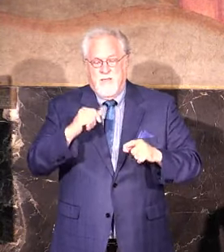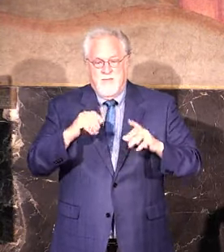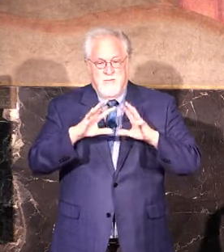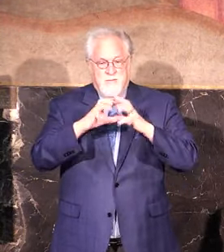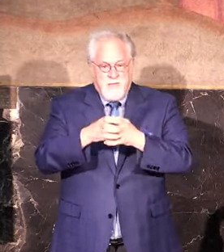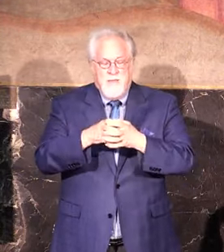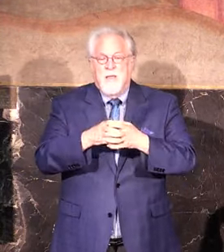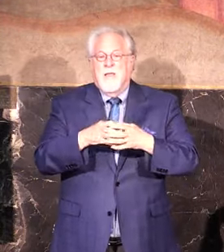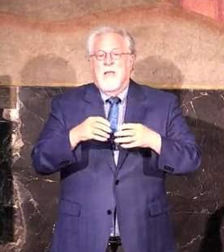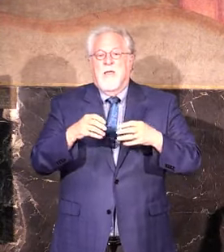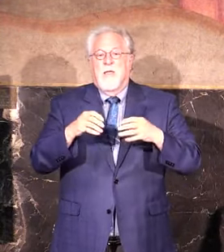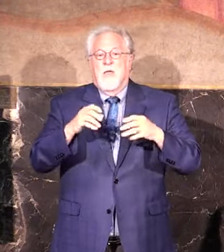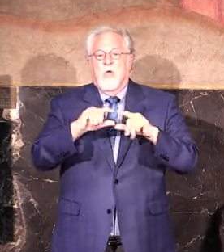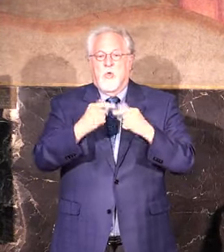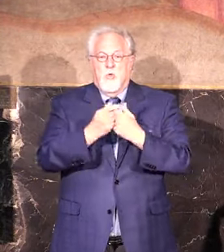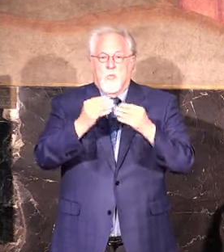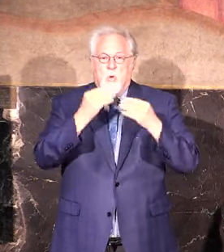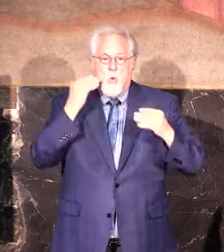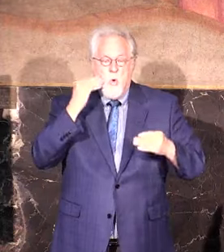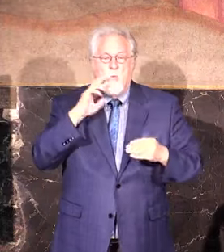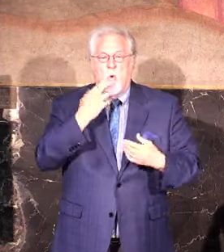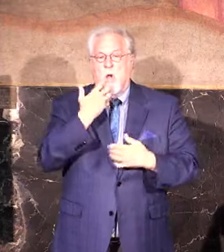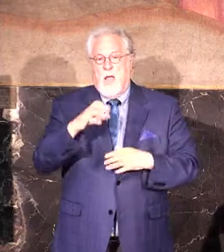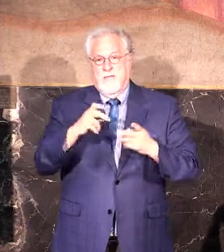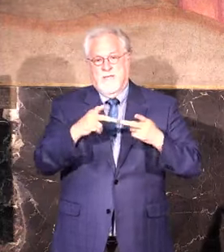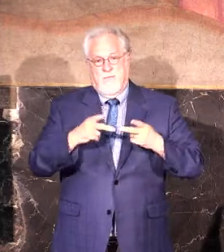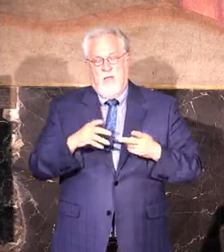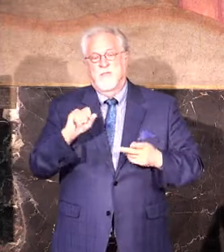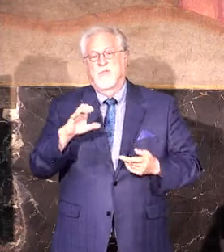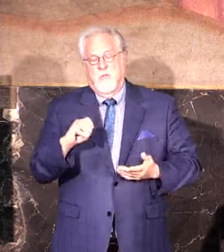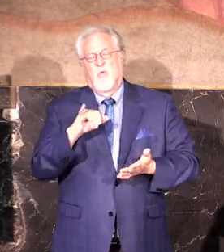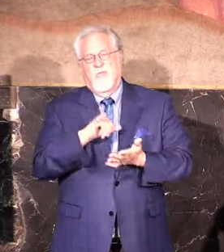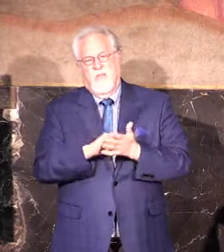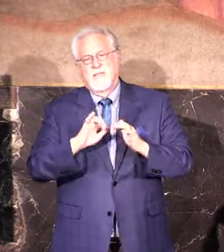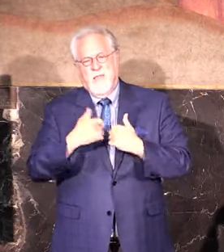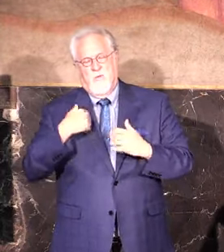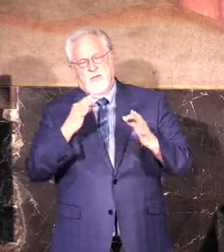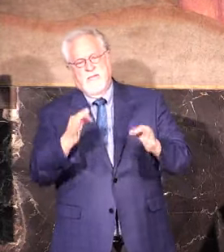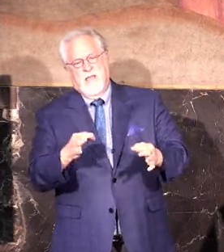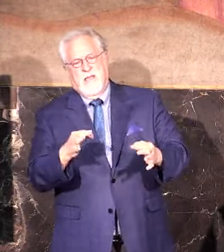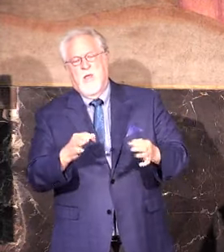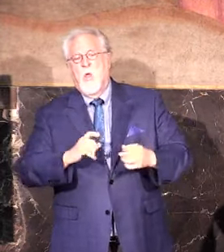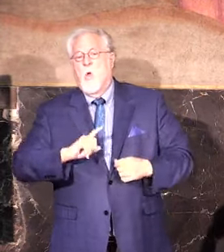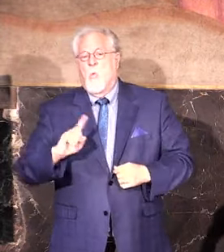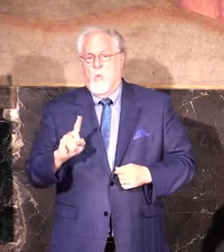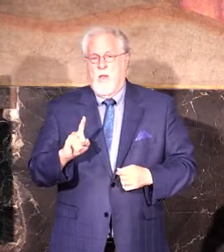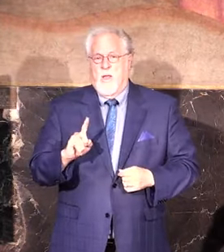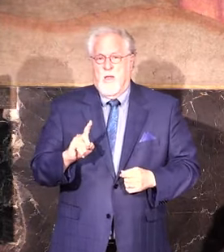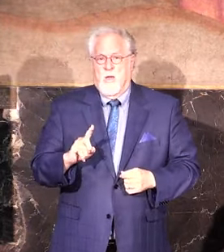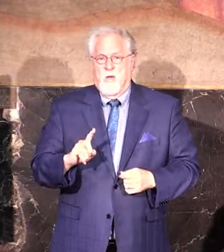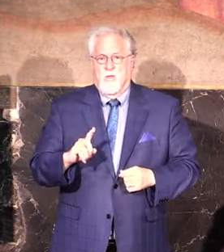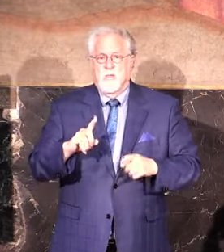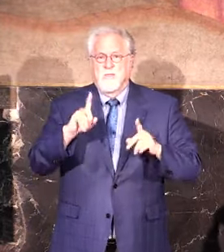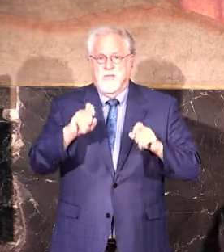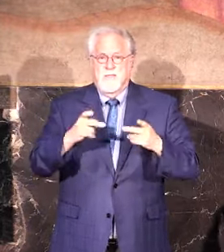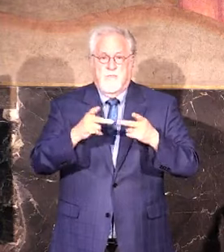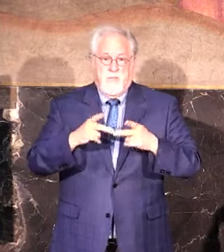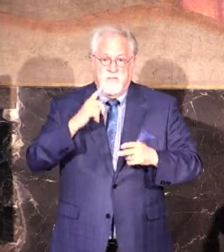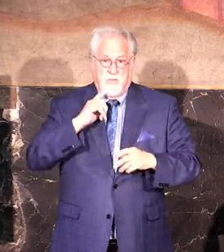or they're in a relative hotspot. And so that's how we're deciding where these test sites are